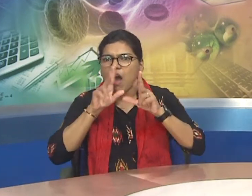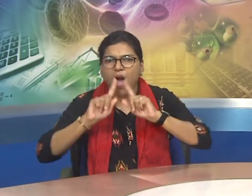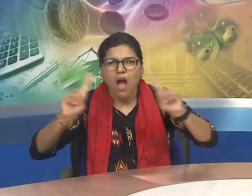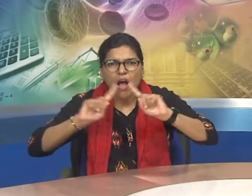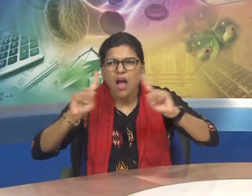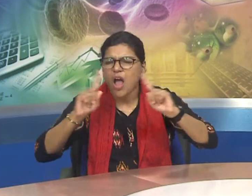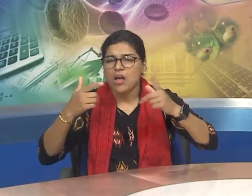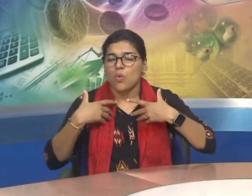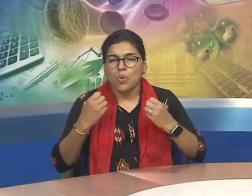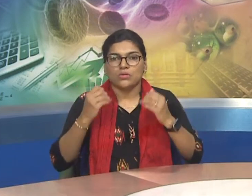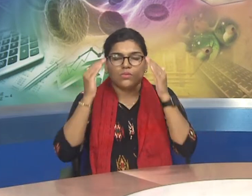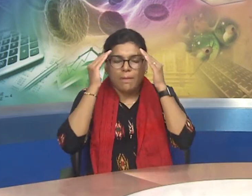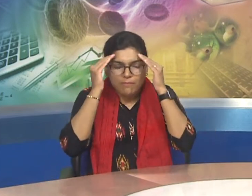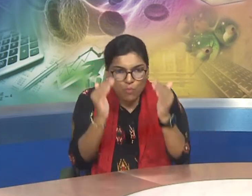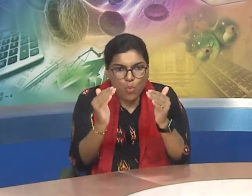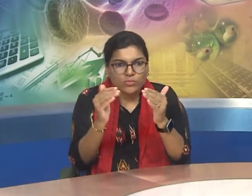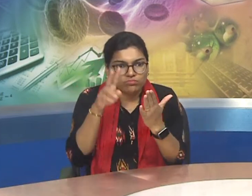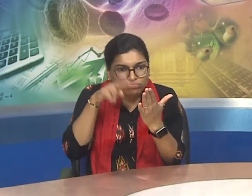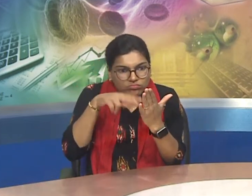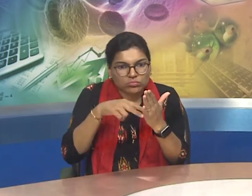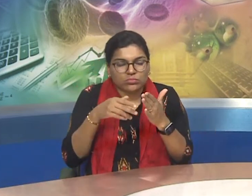need for library automation.